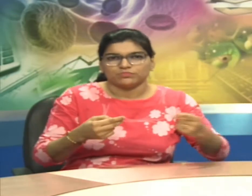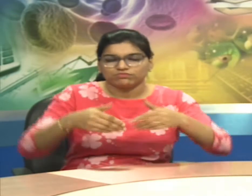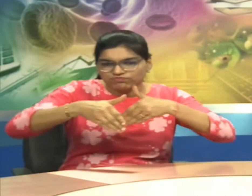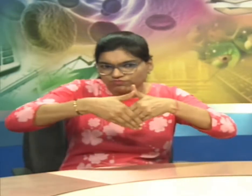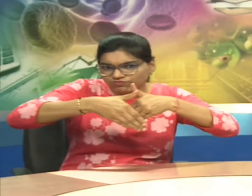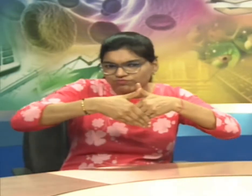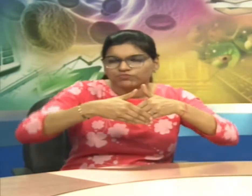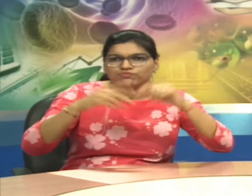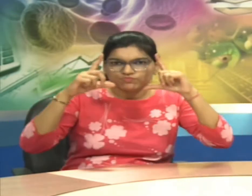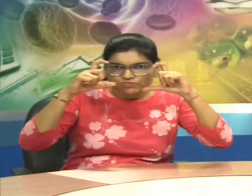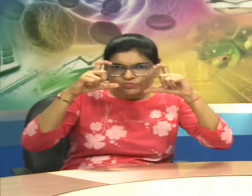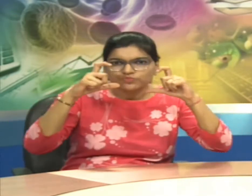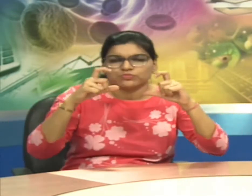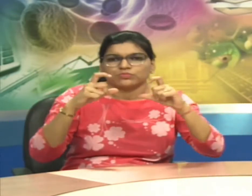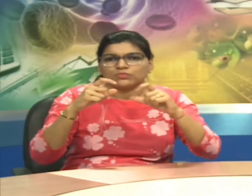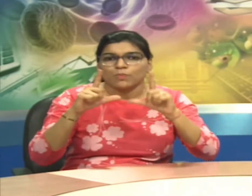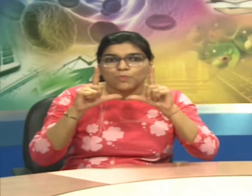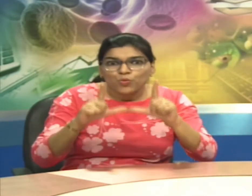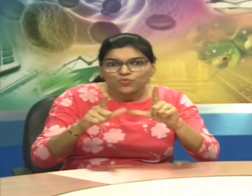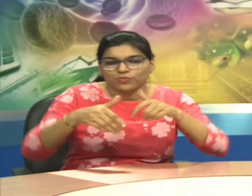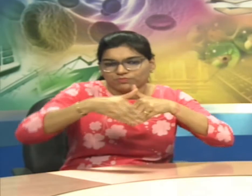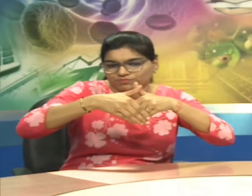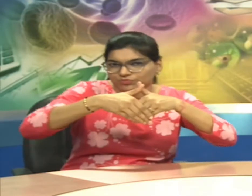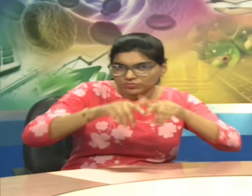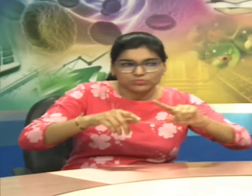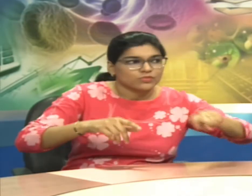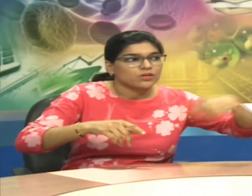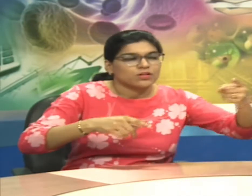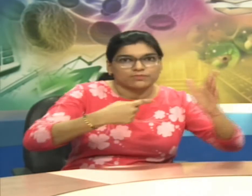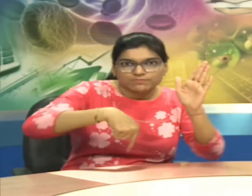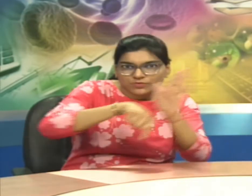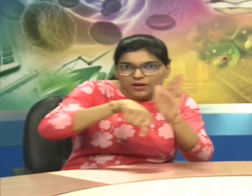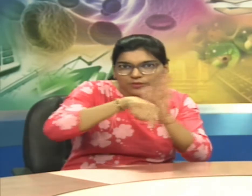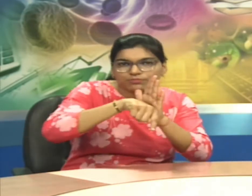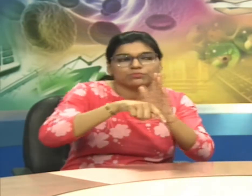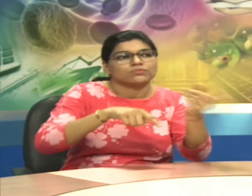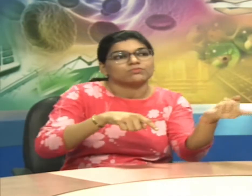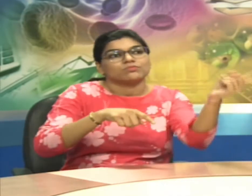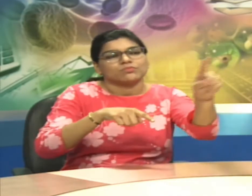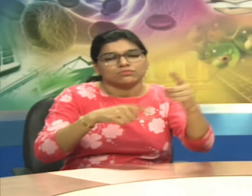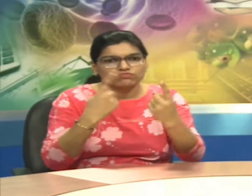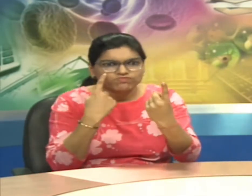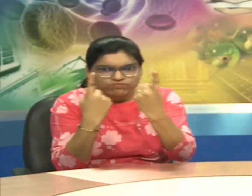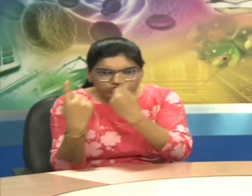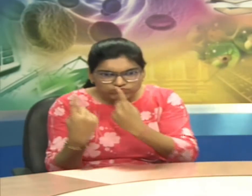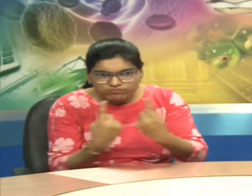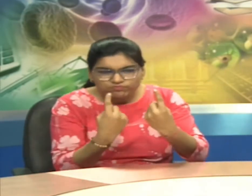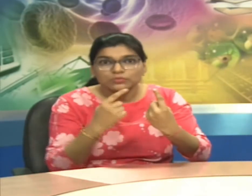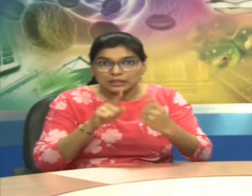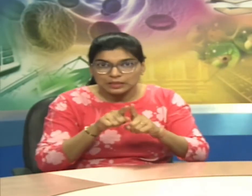responsibilities. Someone who's there to check document, someone who's there to sign all the